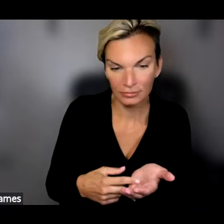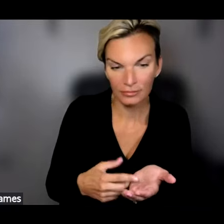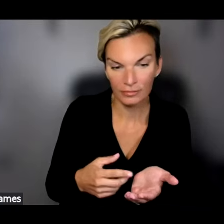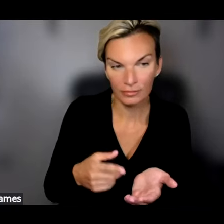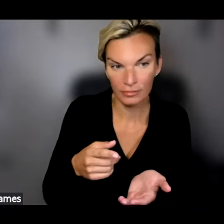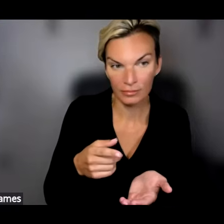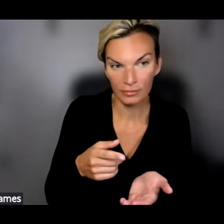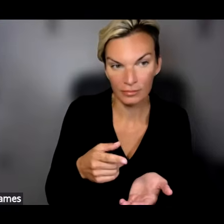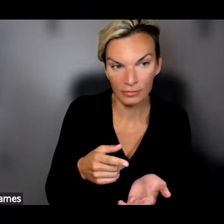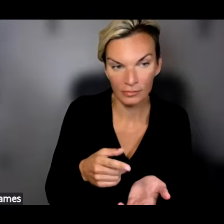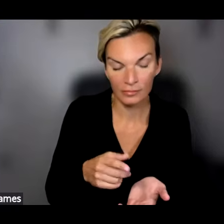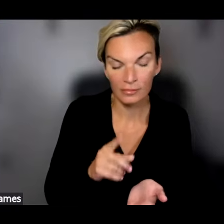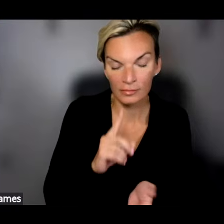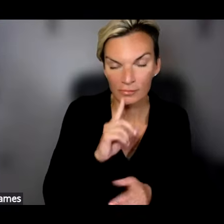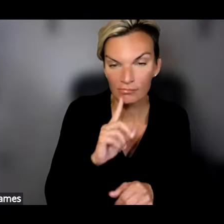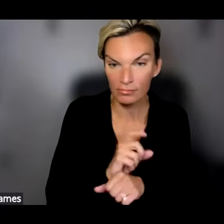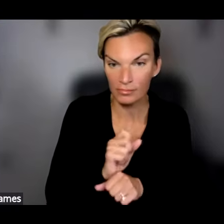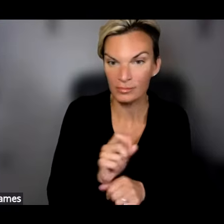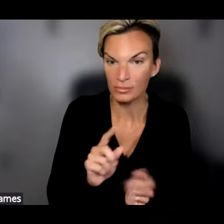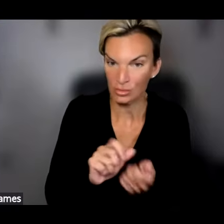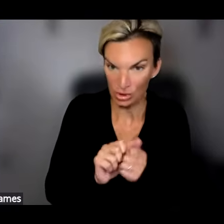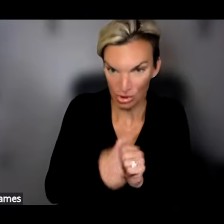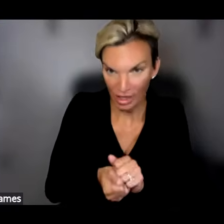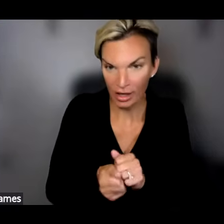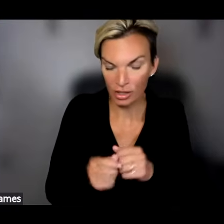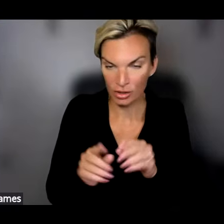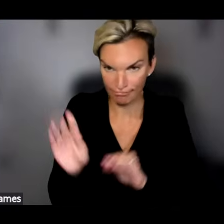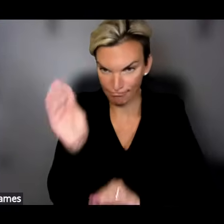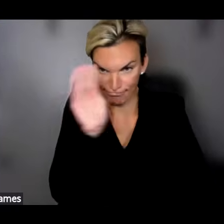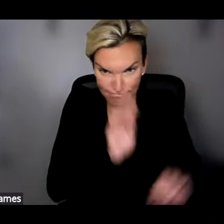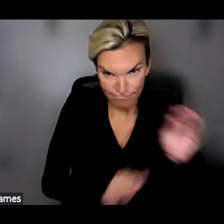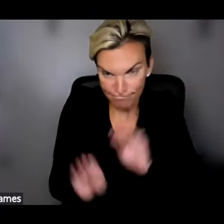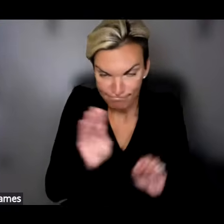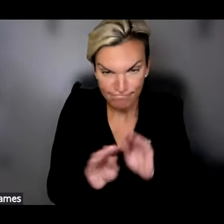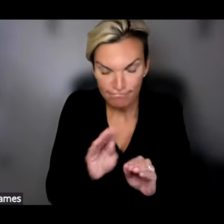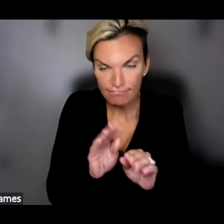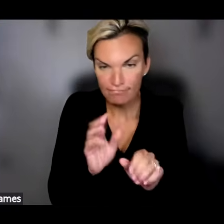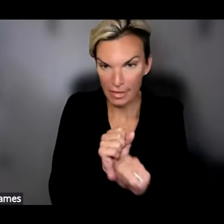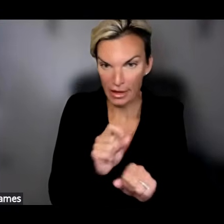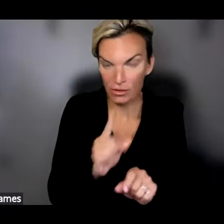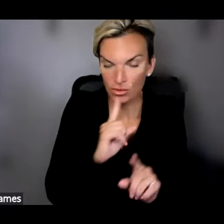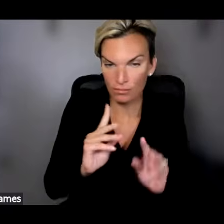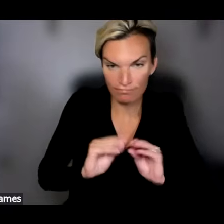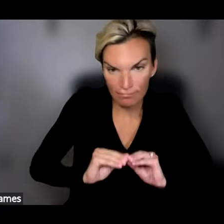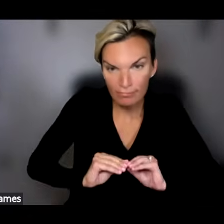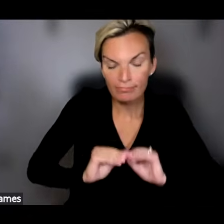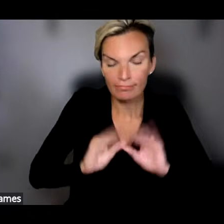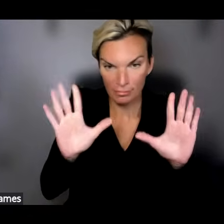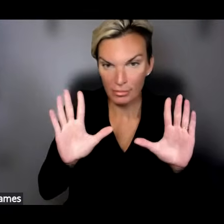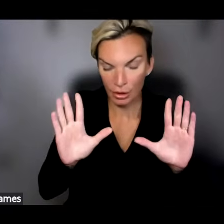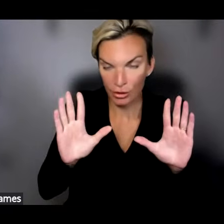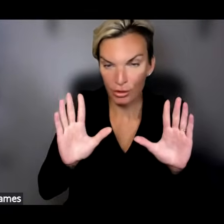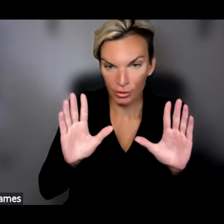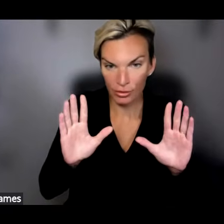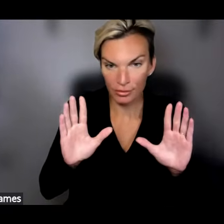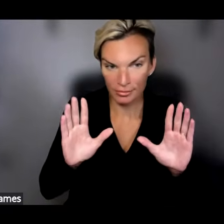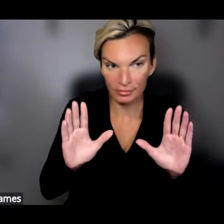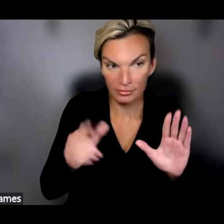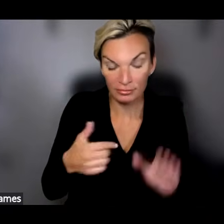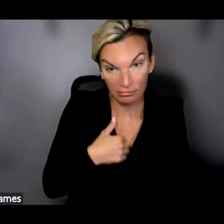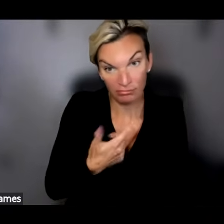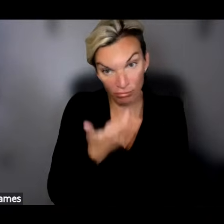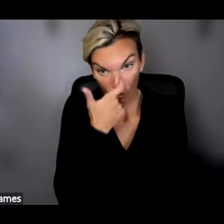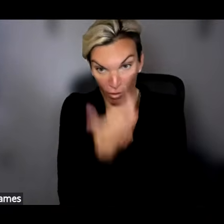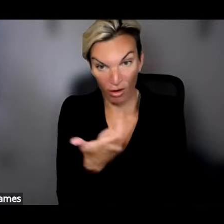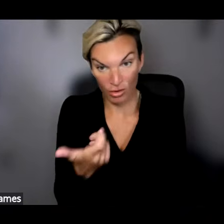to affirmatively change the ordering in order to make it more clear by keeping certain parts of, I went back and watched it and